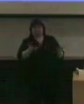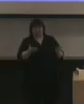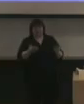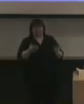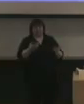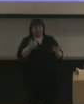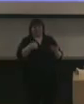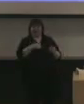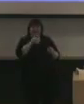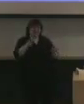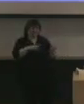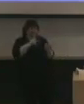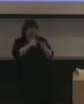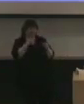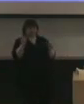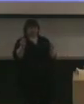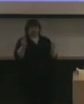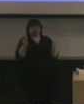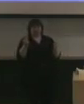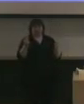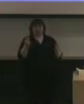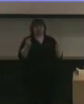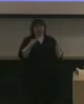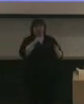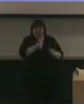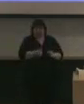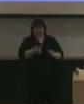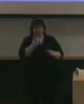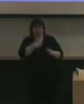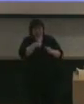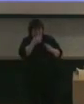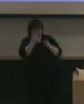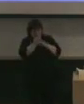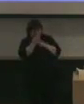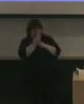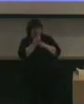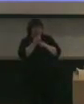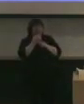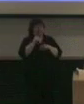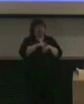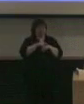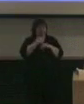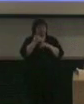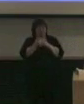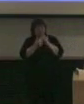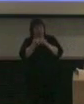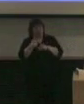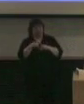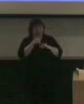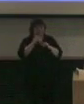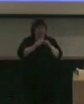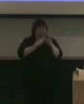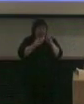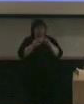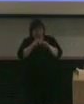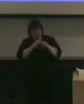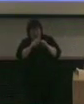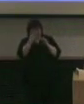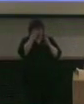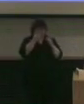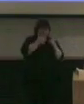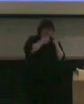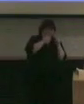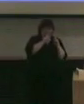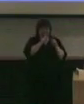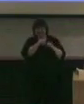you don't have a perfect thing right away, so you have to kind of, as time goes on, you have to build upon what you know,